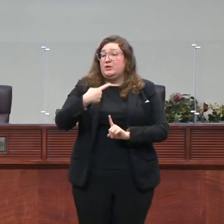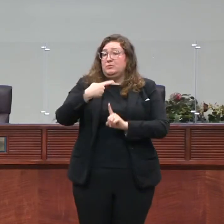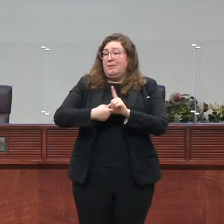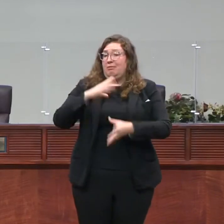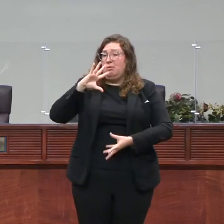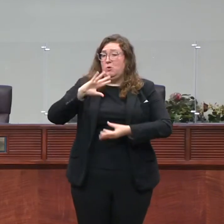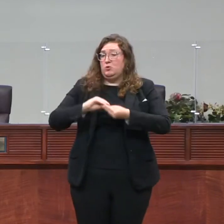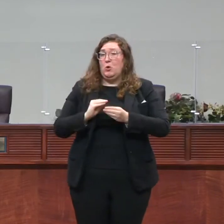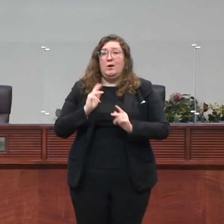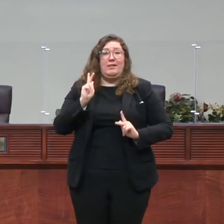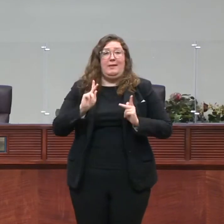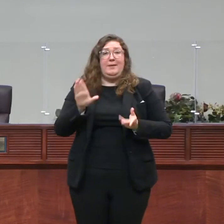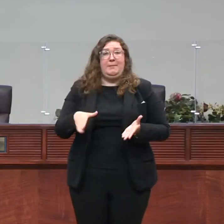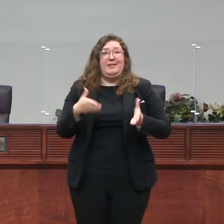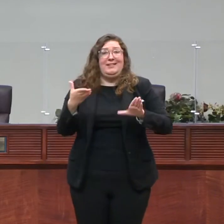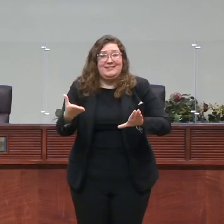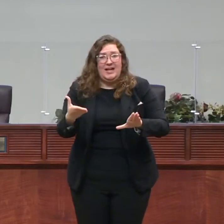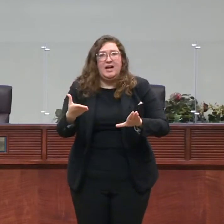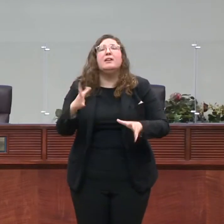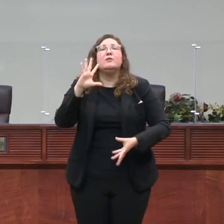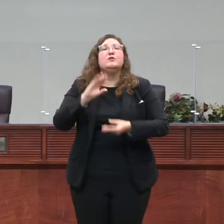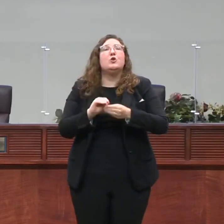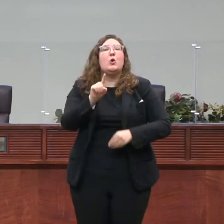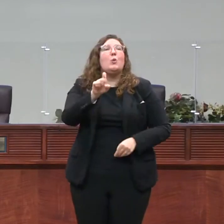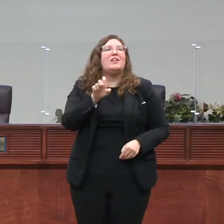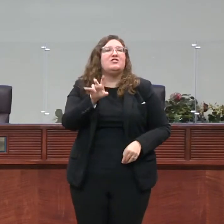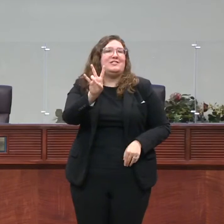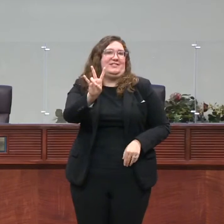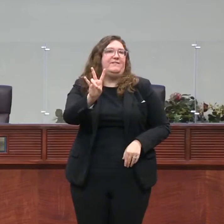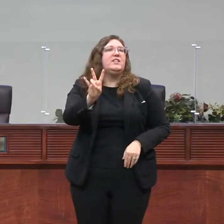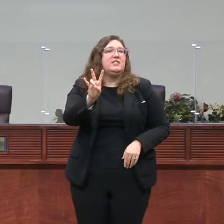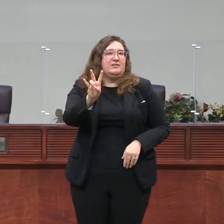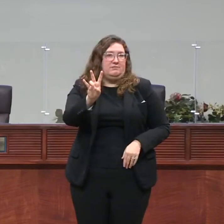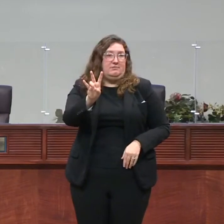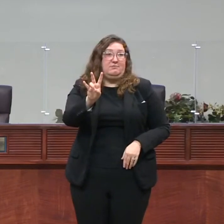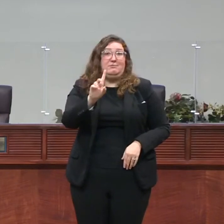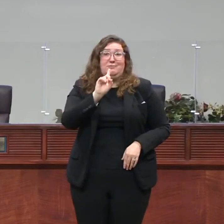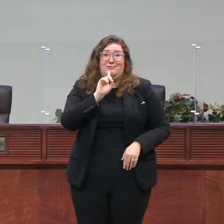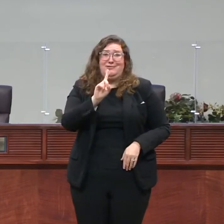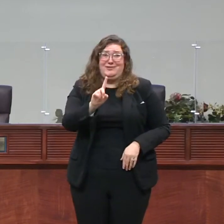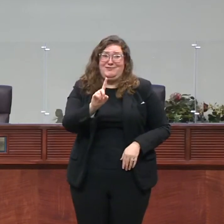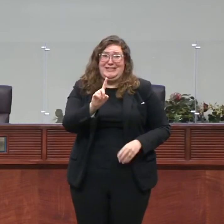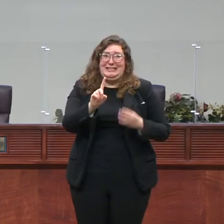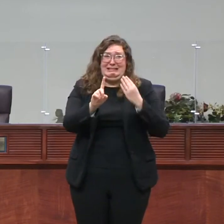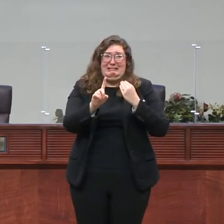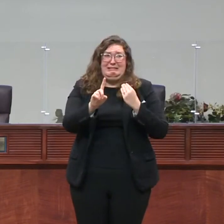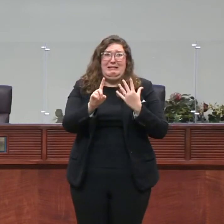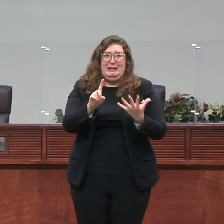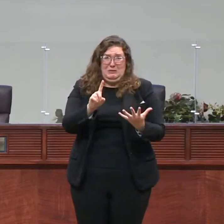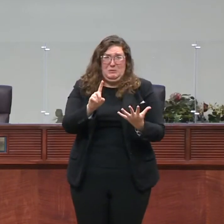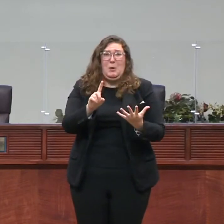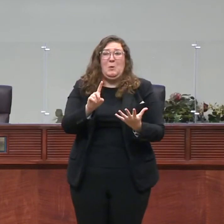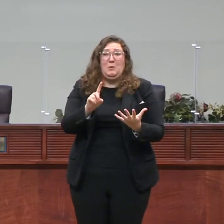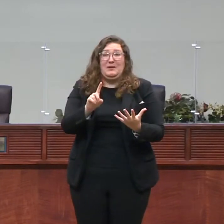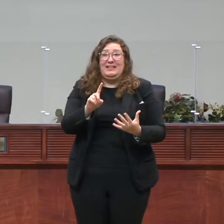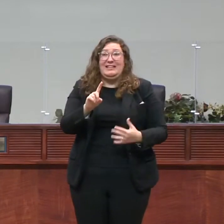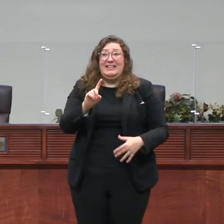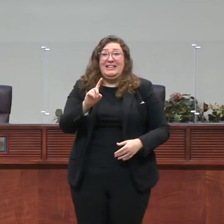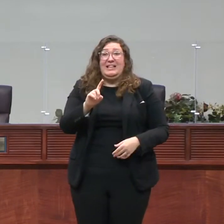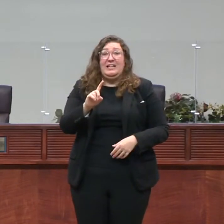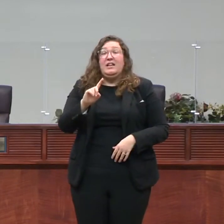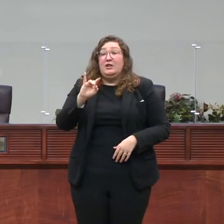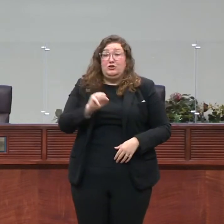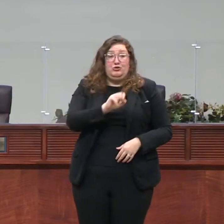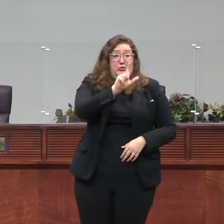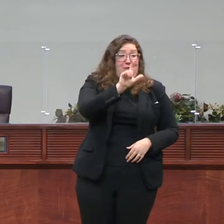was stand at 107, which is basically double the ones in July. July,